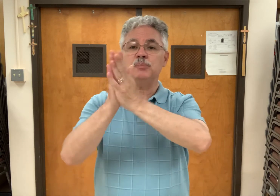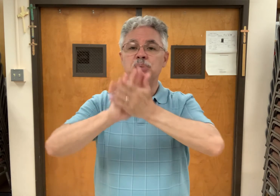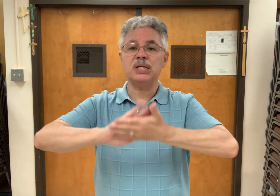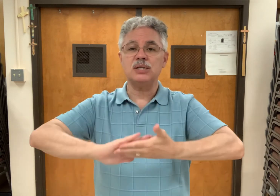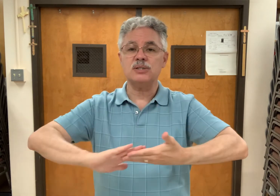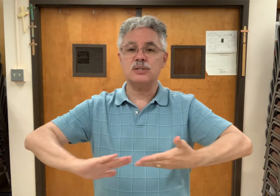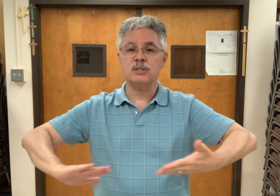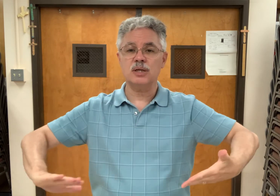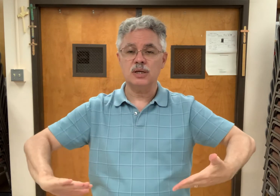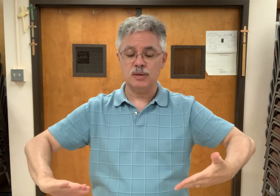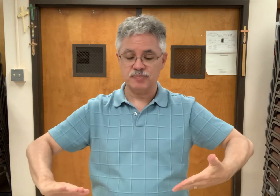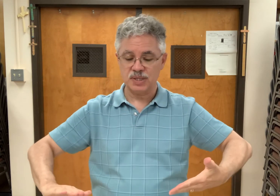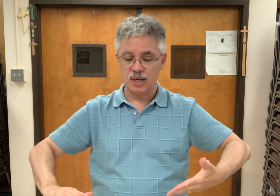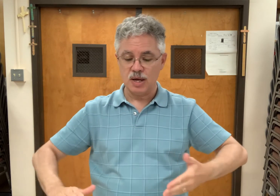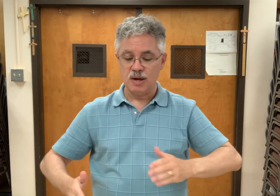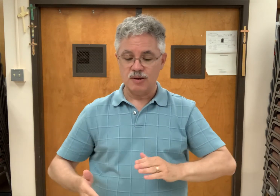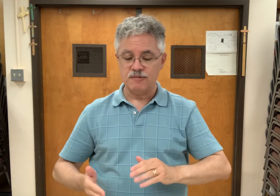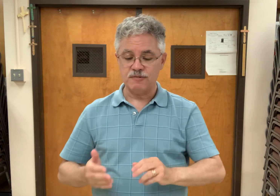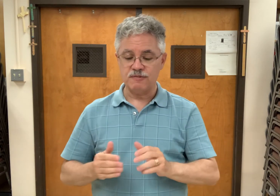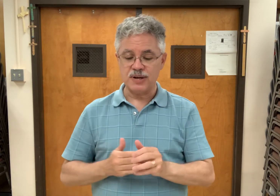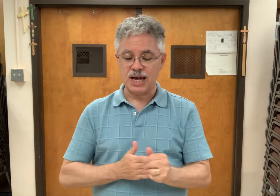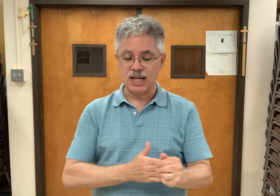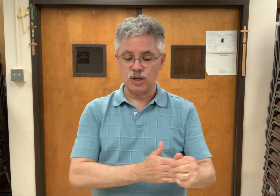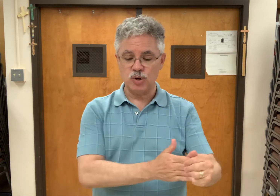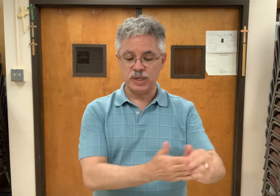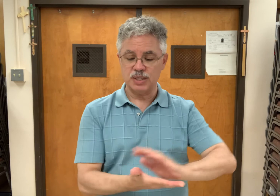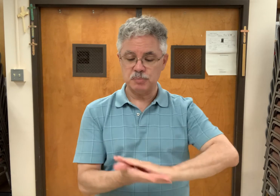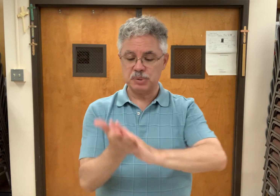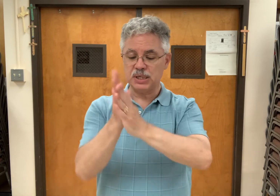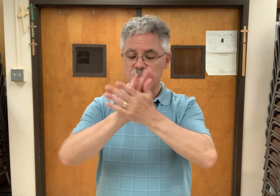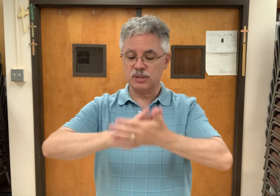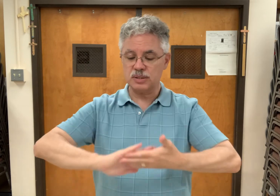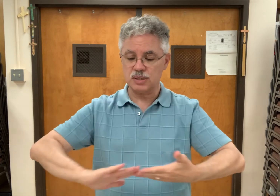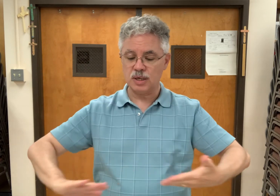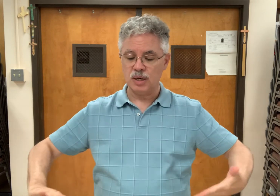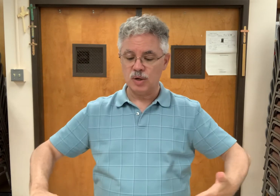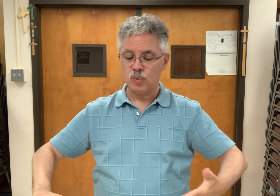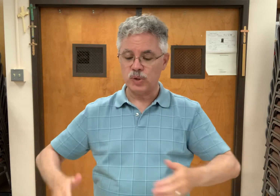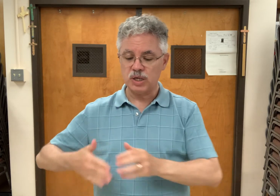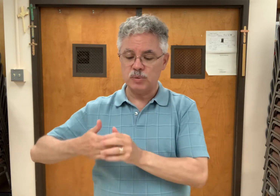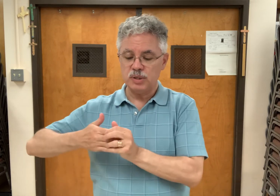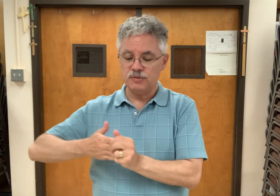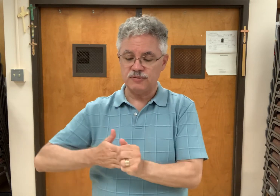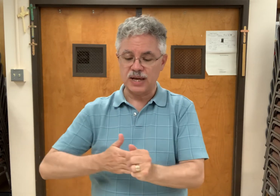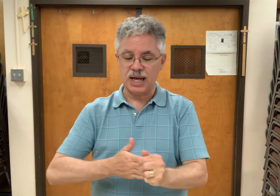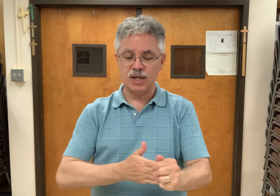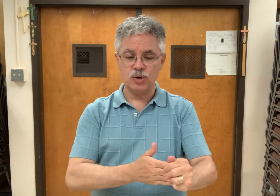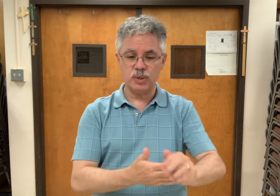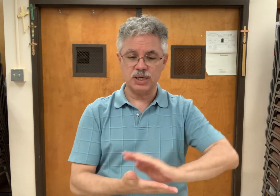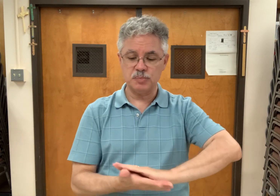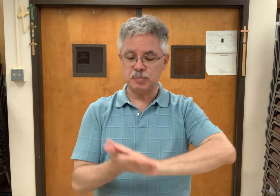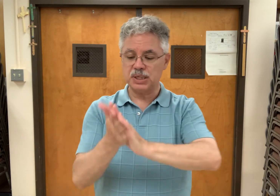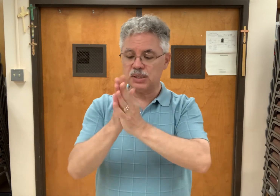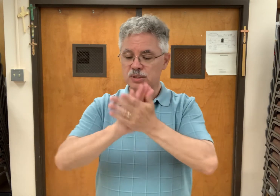peace. Follow in peace. We will follow in peace.